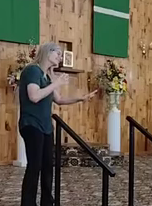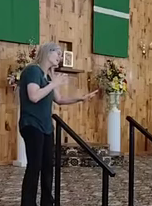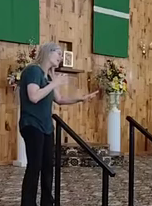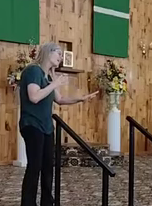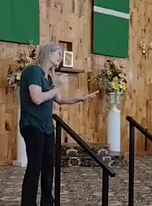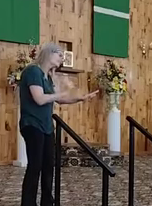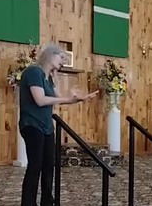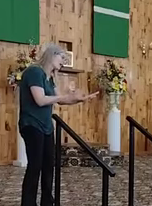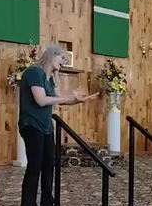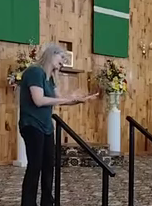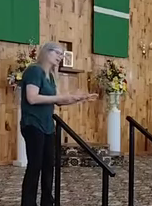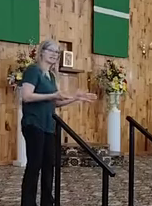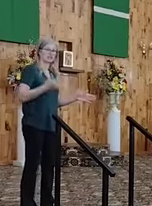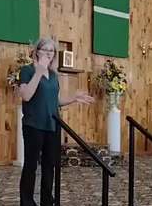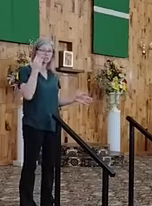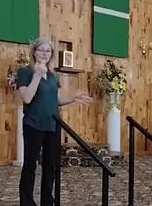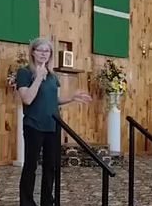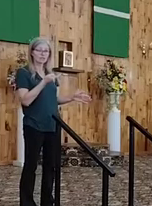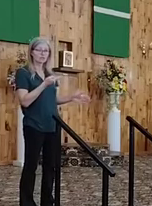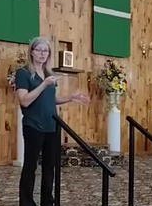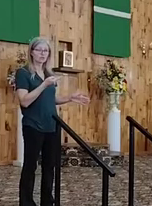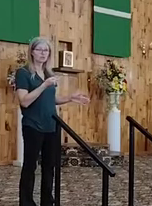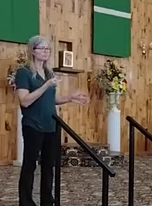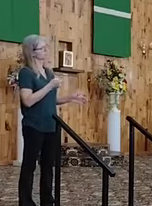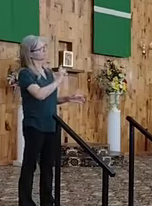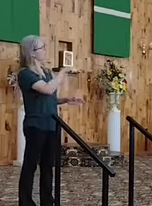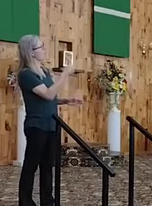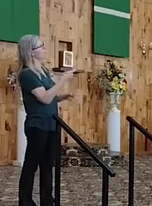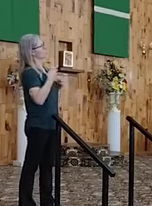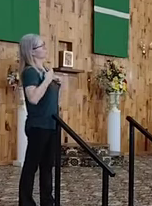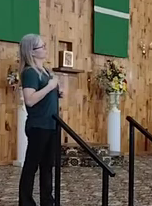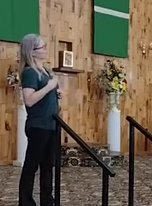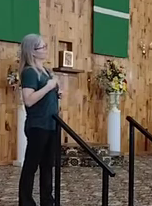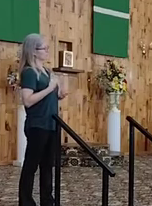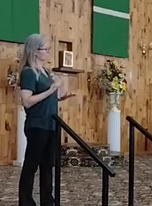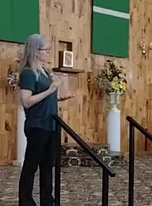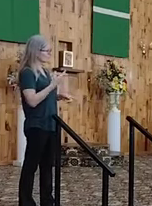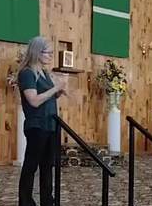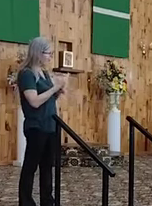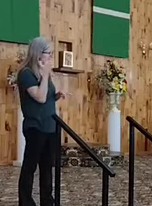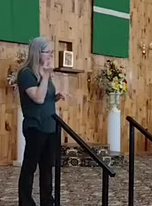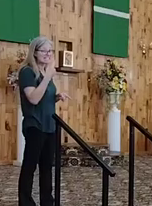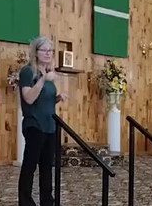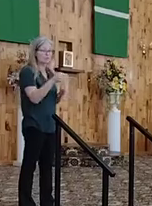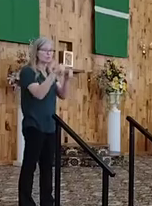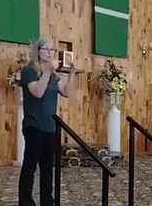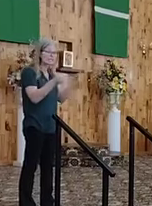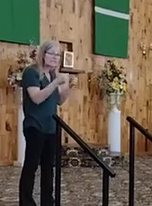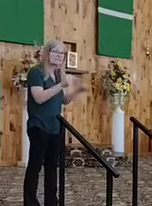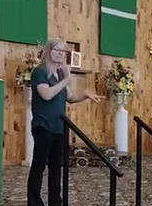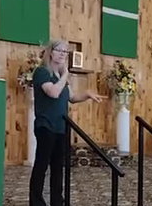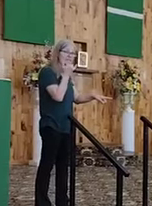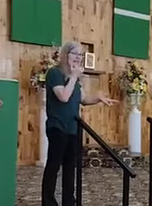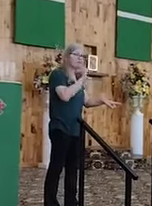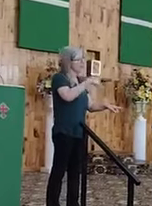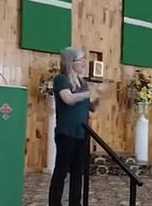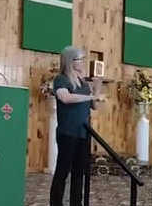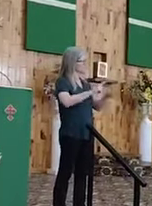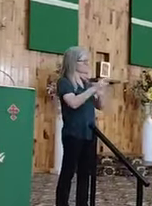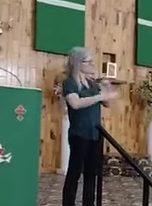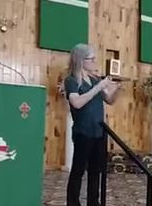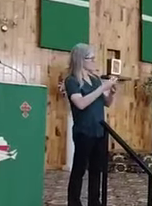Okay, you know what they tell you? You're only human. Isn't that true? Yeah. That's what they tell us. When we sin, they tell us, that's